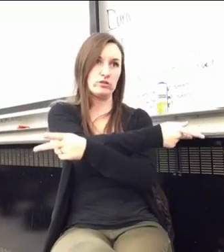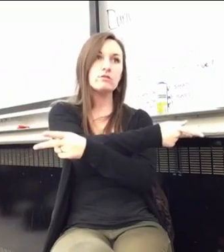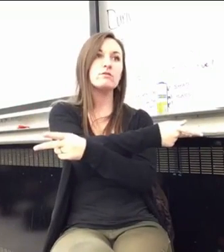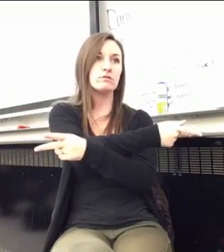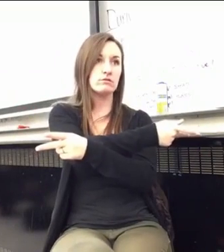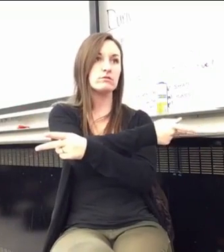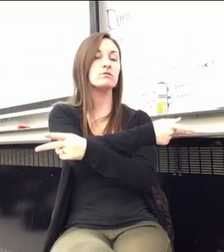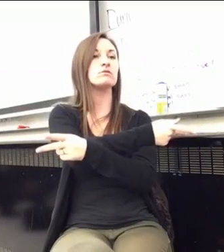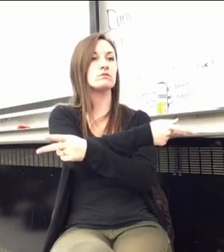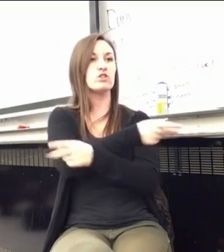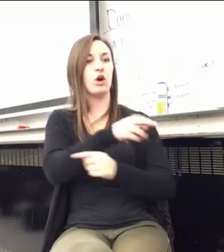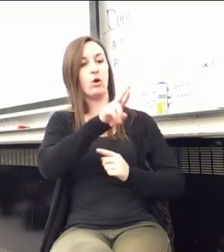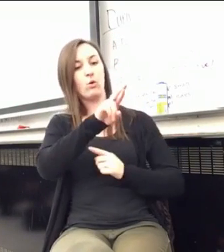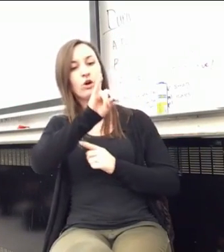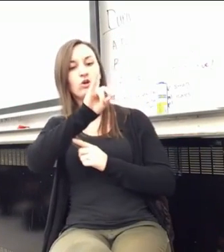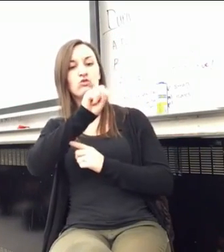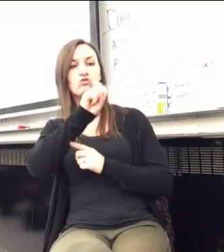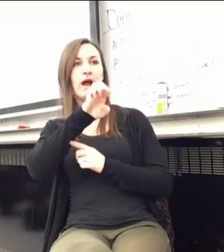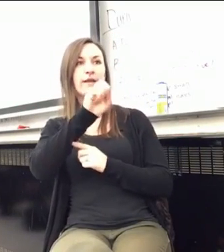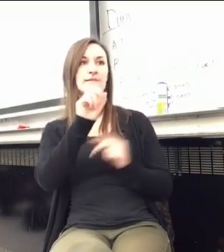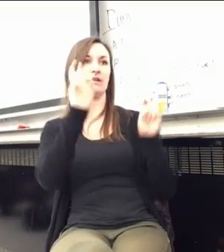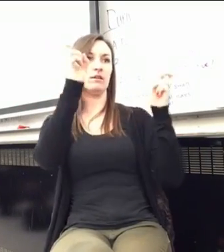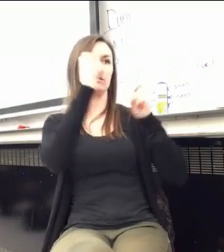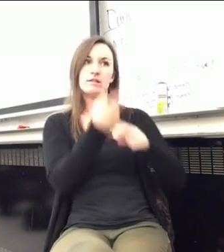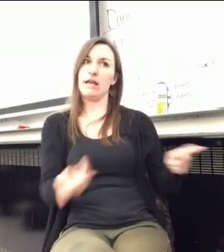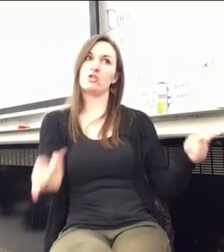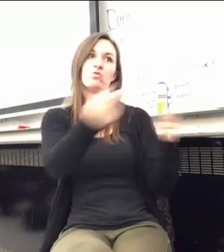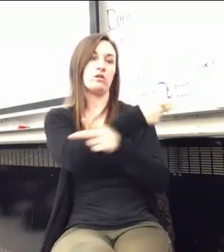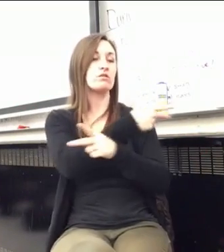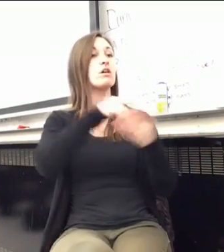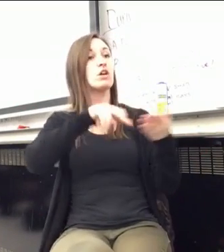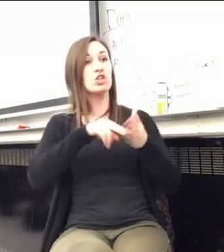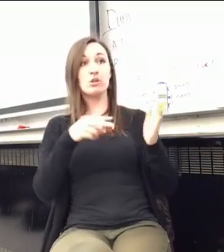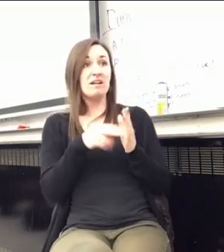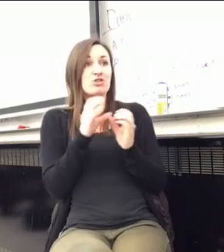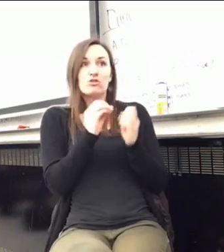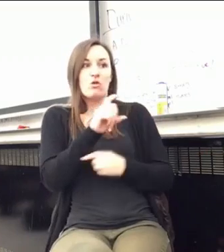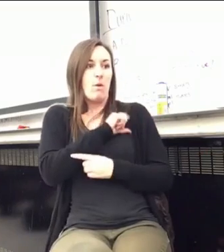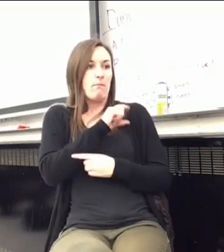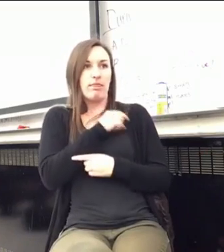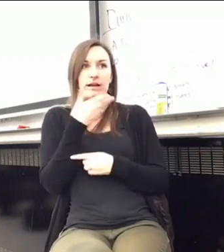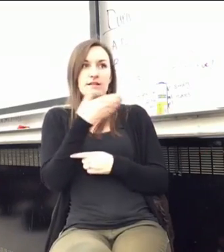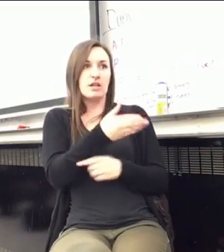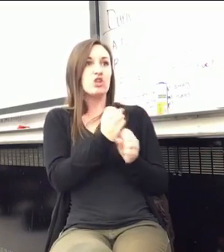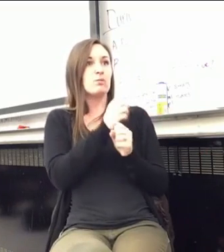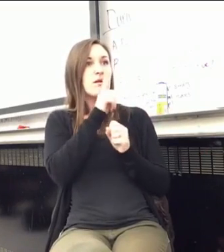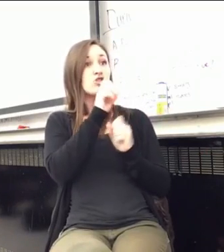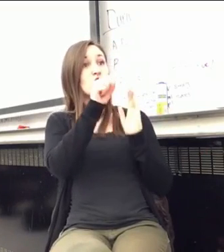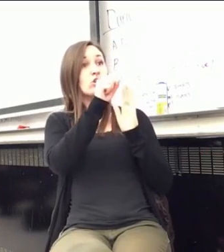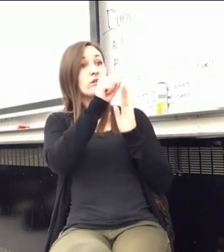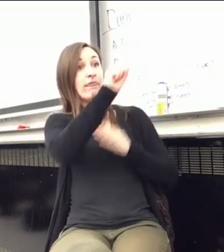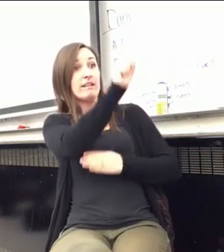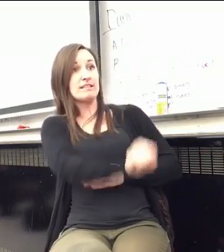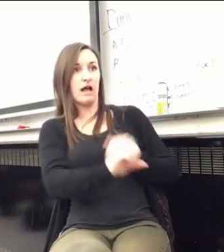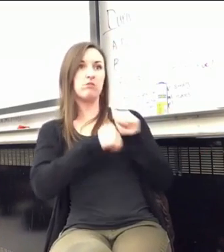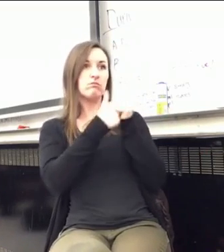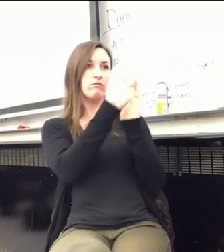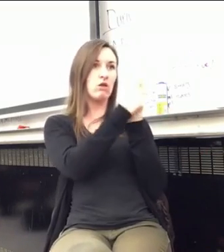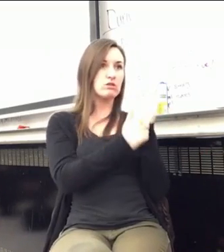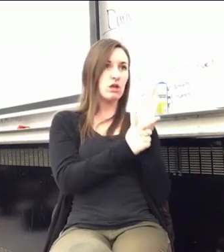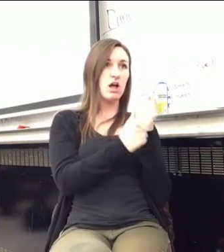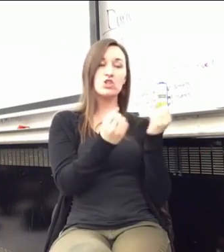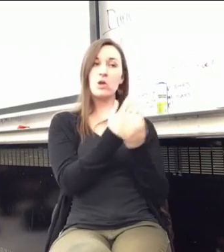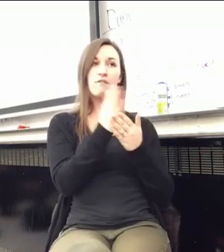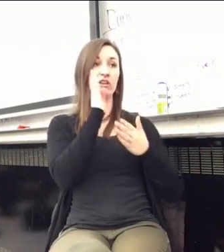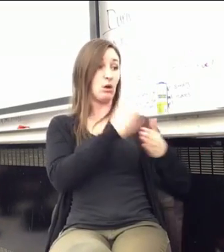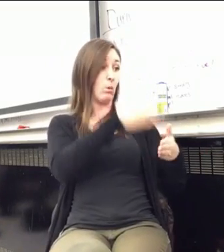Basically, now that there is no police force to make sure the South does what it's supposed to do, everything is going to end, and